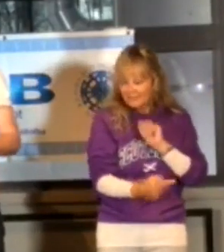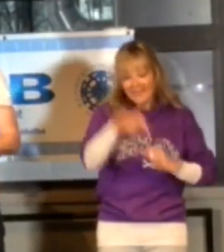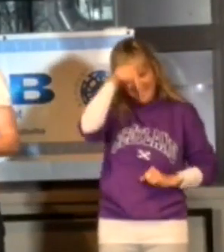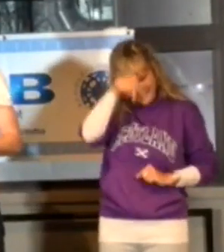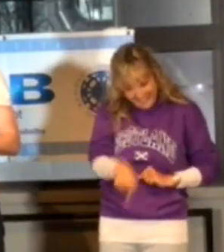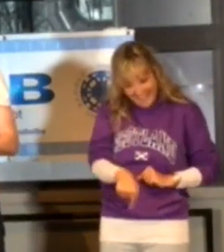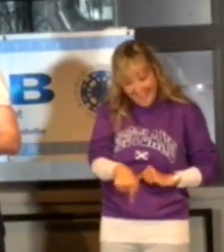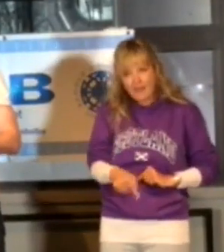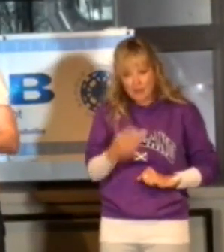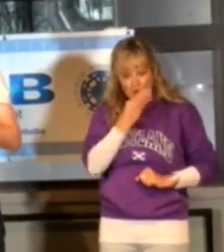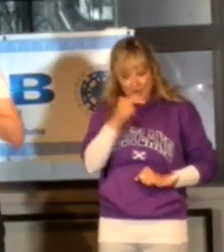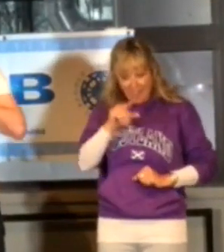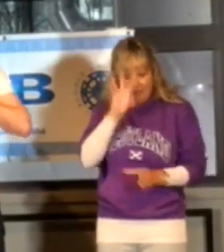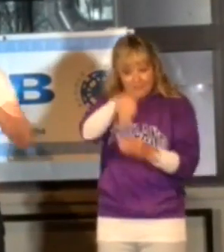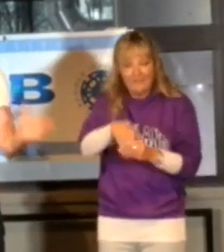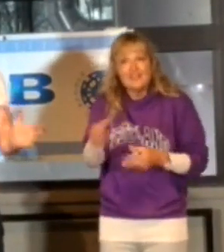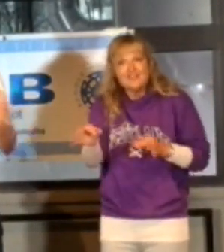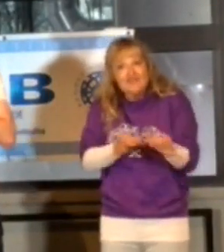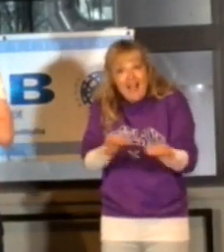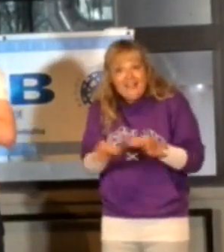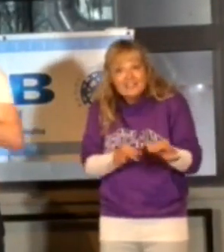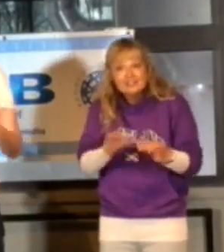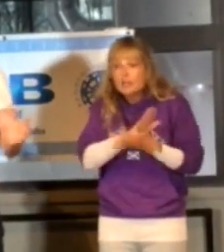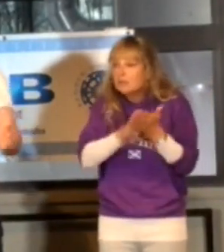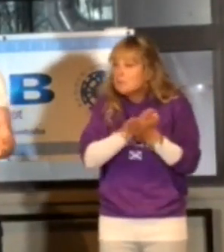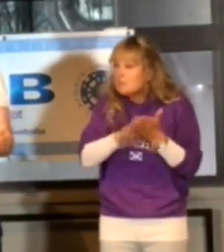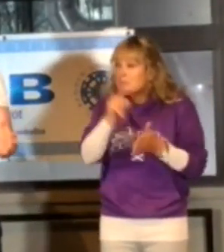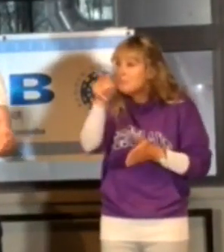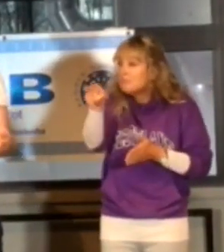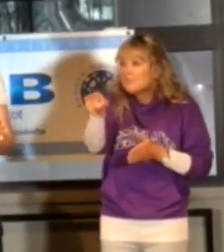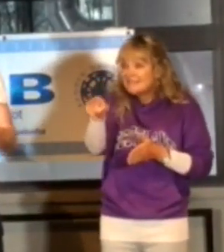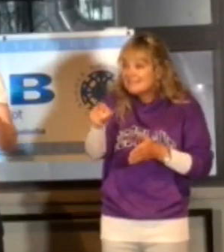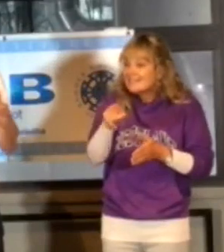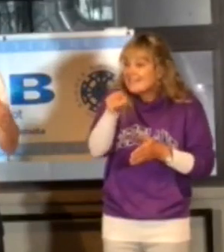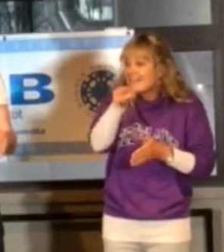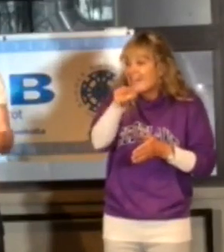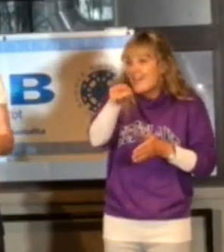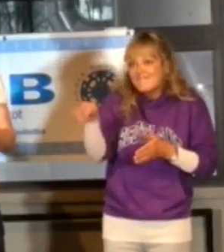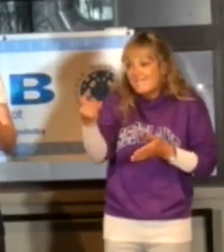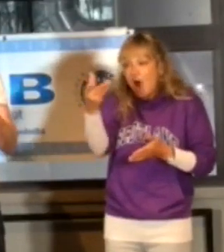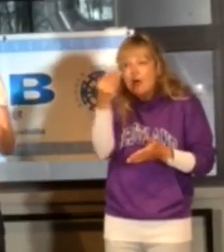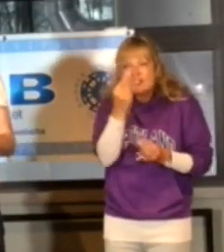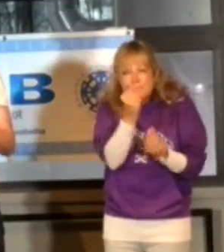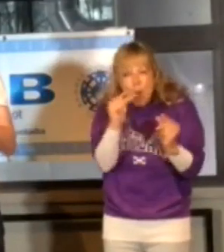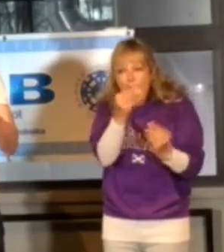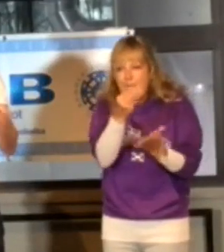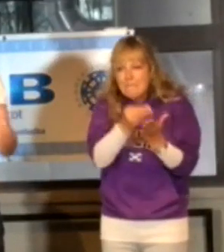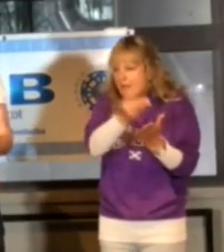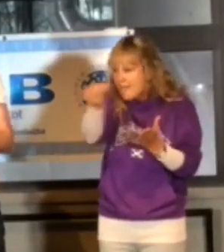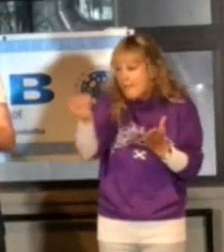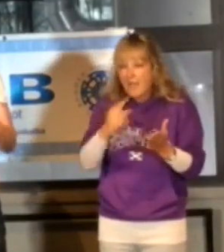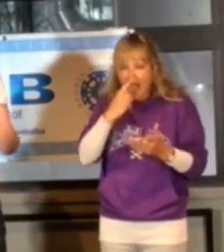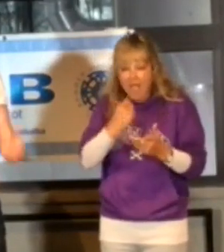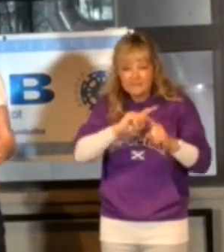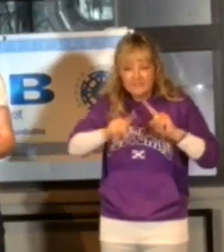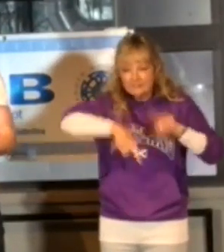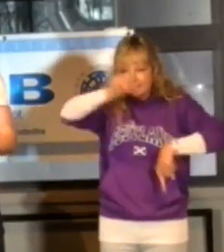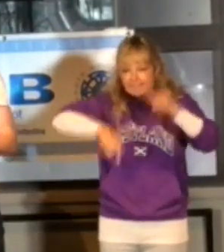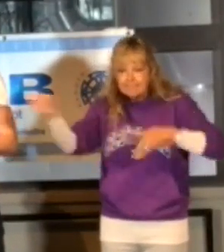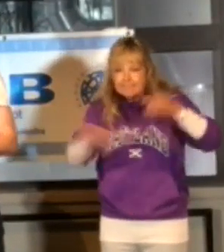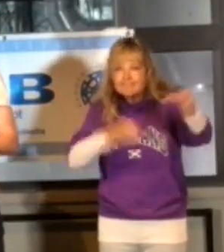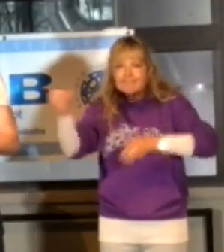bring to the campaign that all of their money will never be able to do, and that's bring together the brilliant and diverse